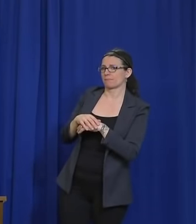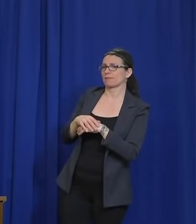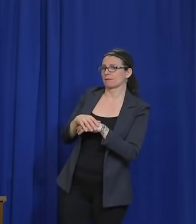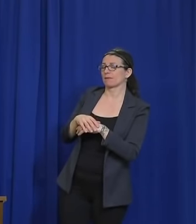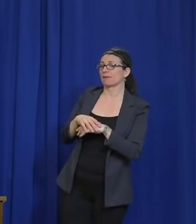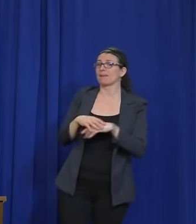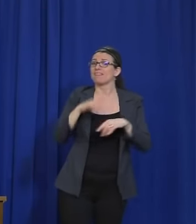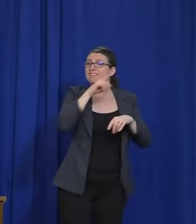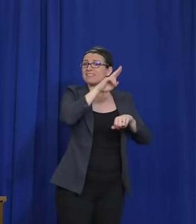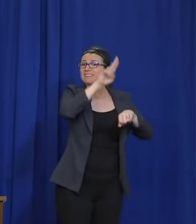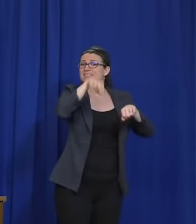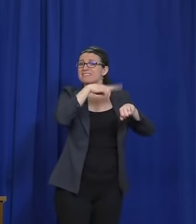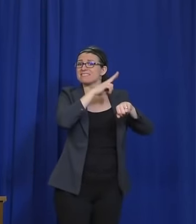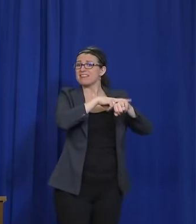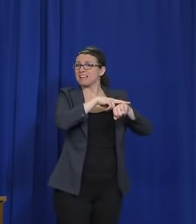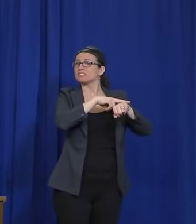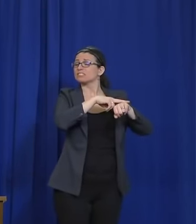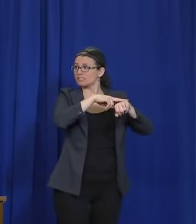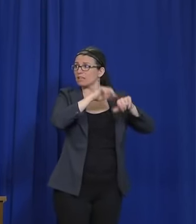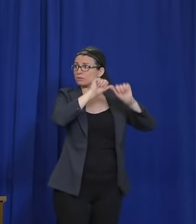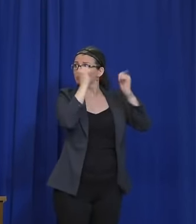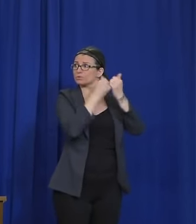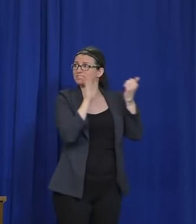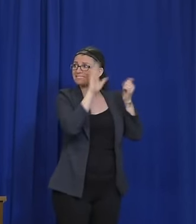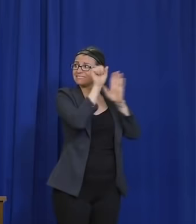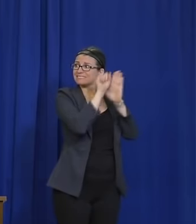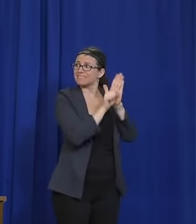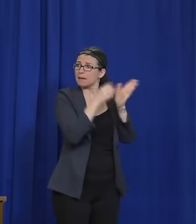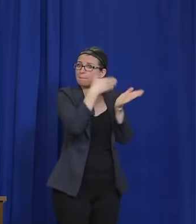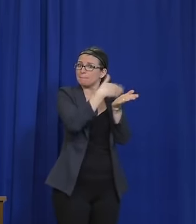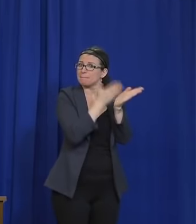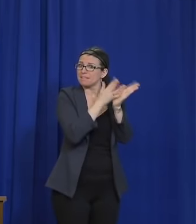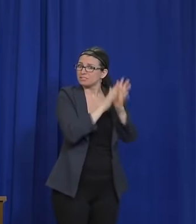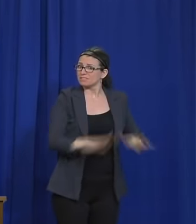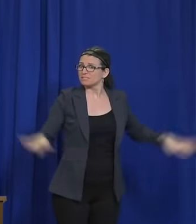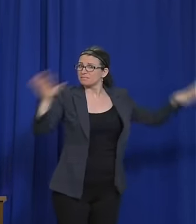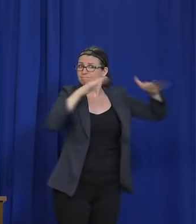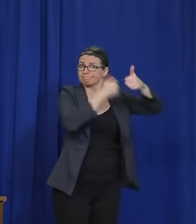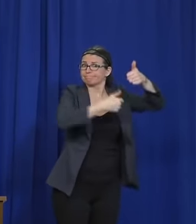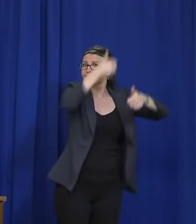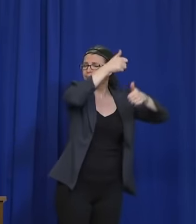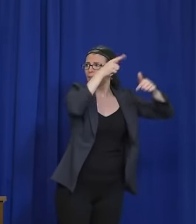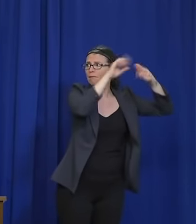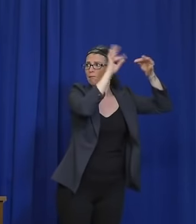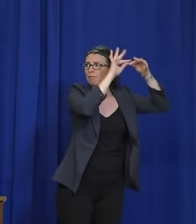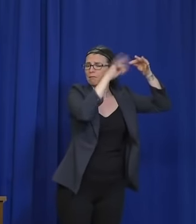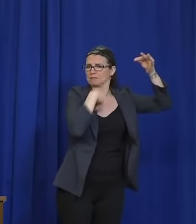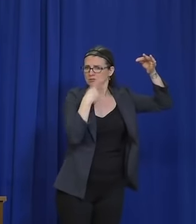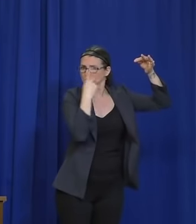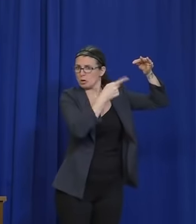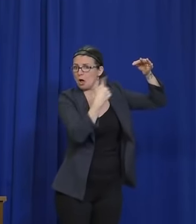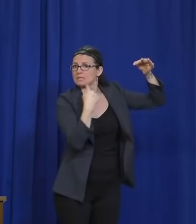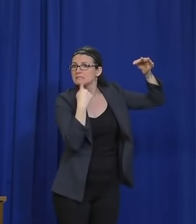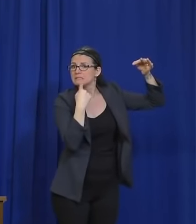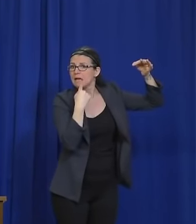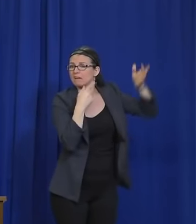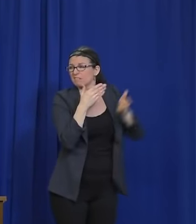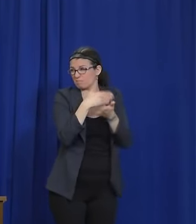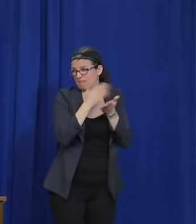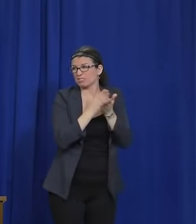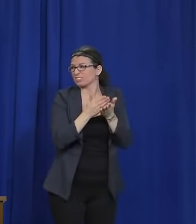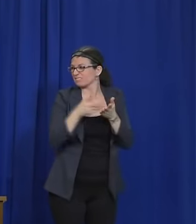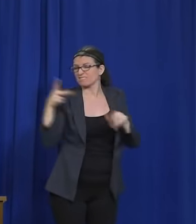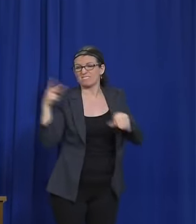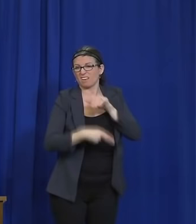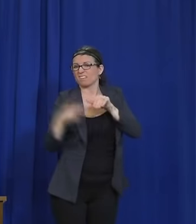NASBO, I think the head of that agency or that organization said that state budget cuts will be the worst seen in